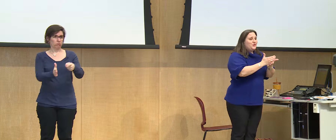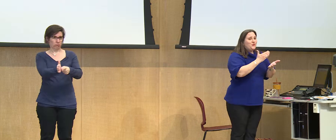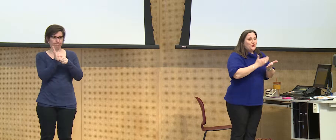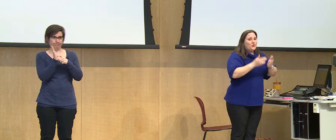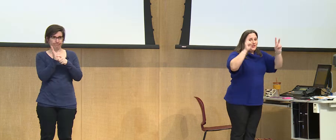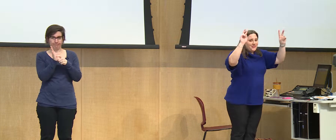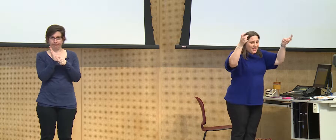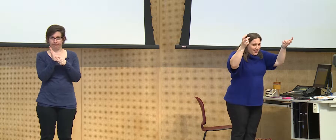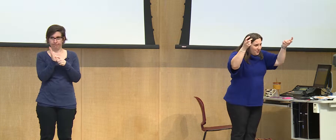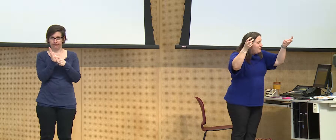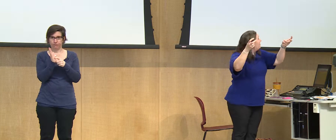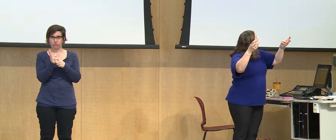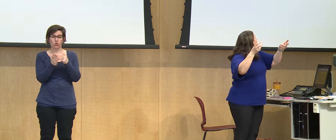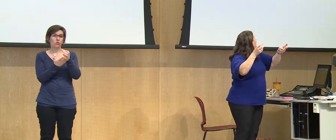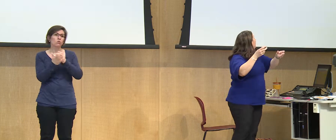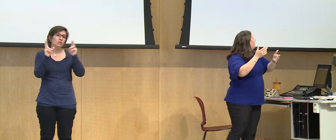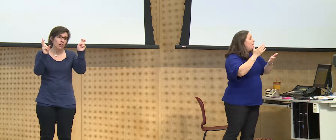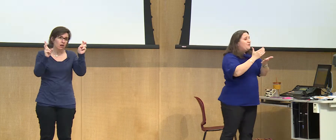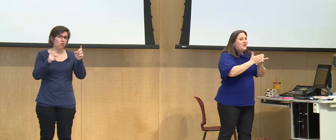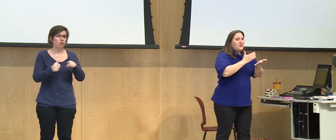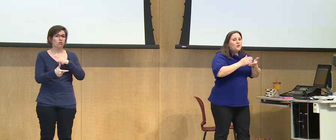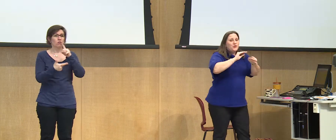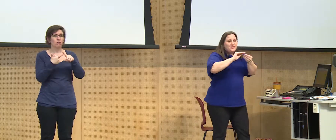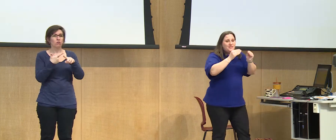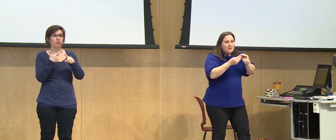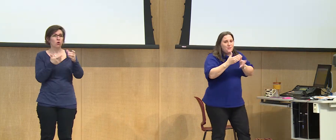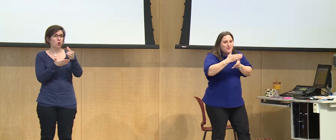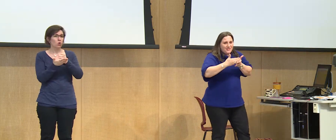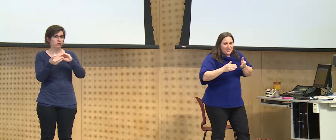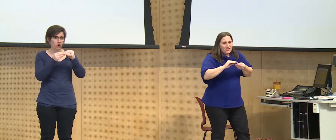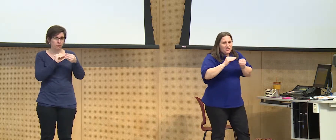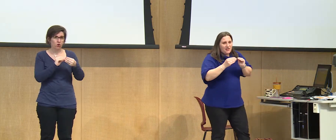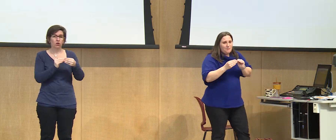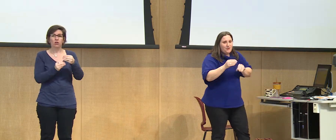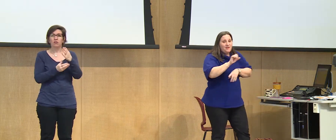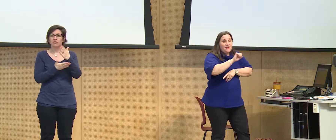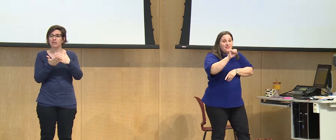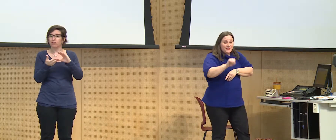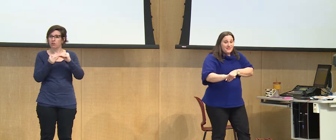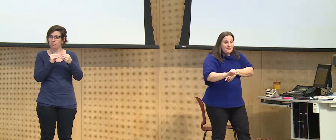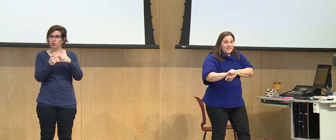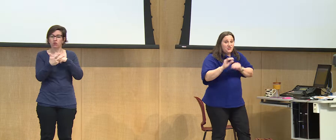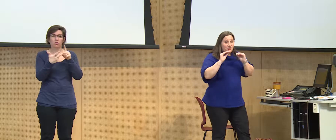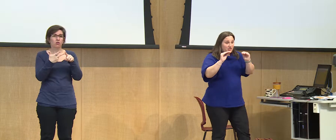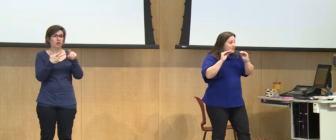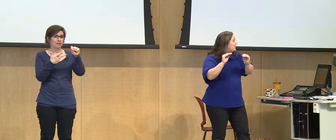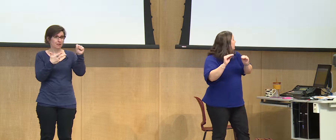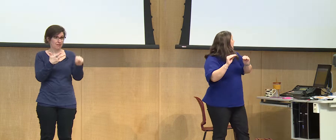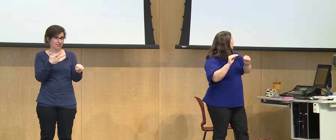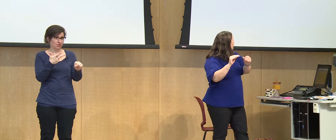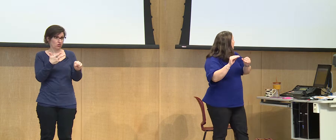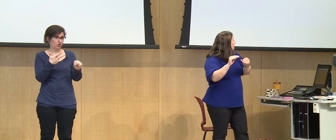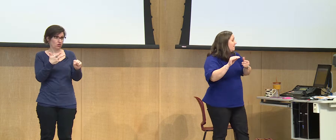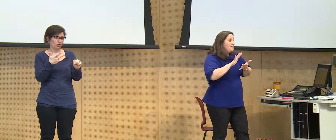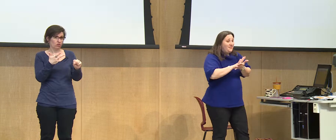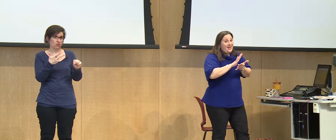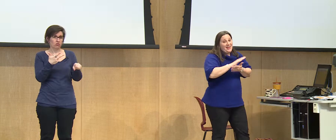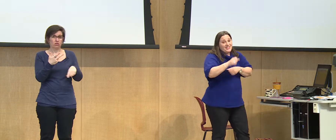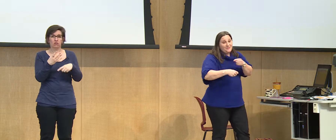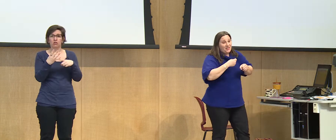the course title, right, the course number, section number, the semester you're teaching, the academic